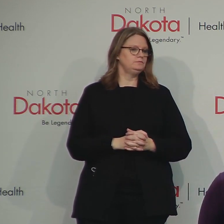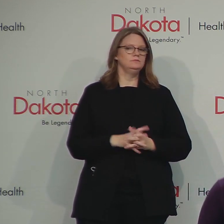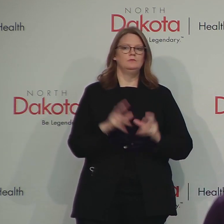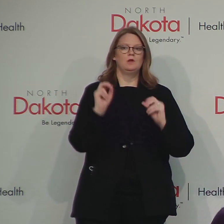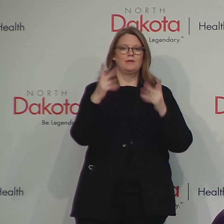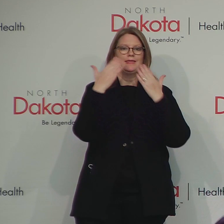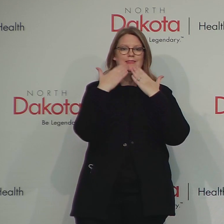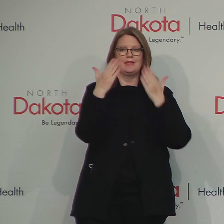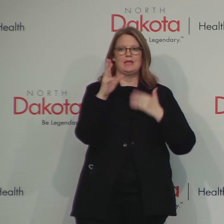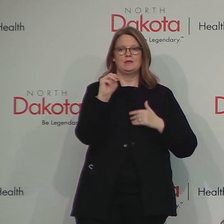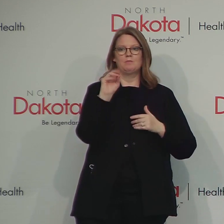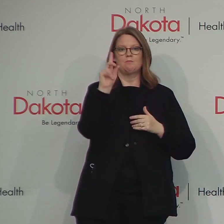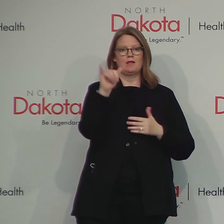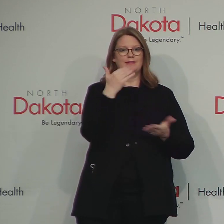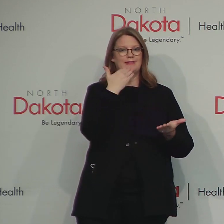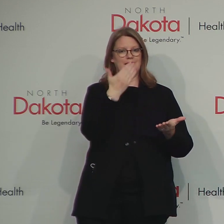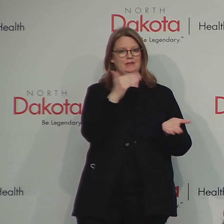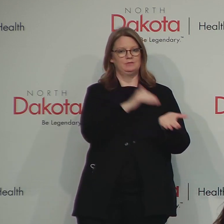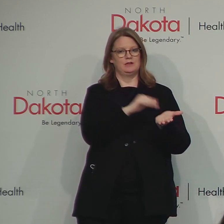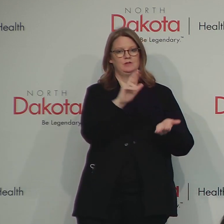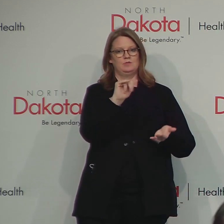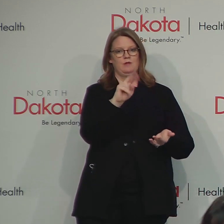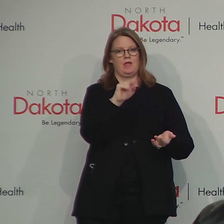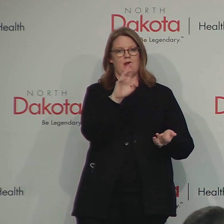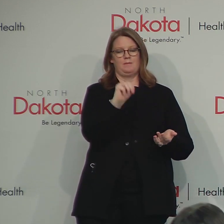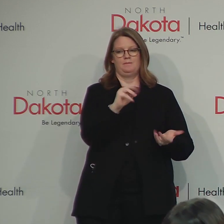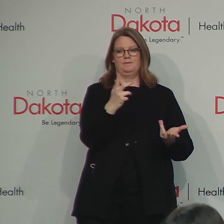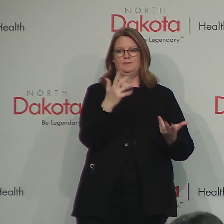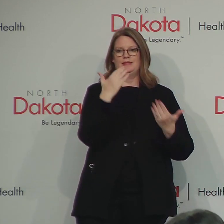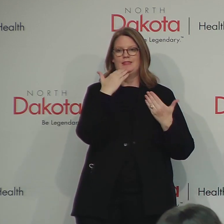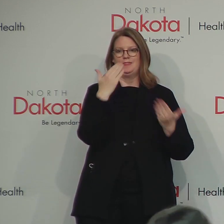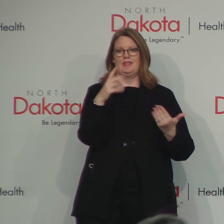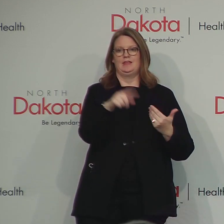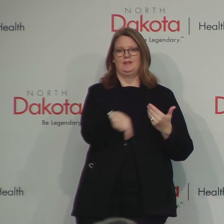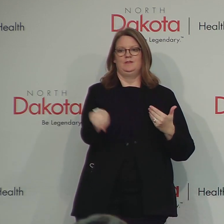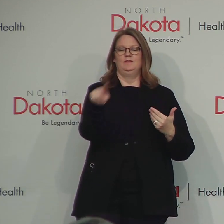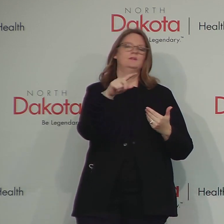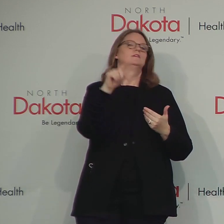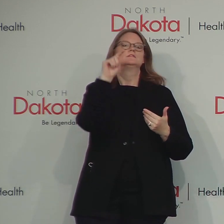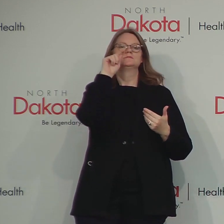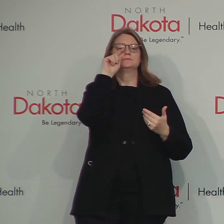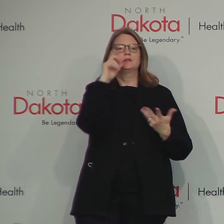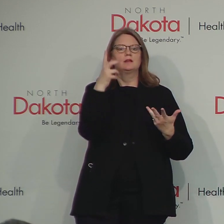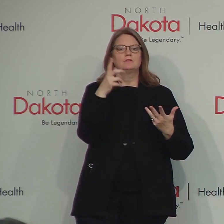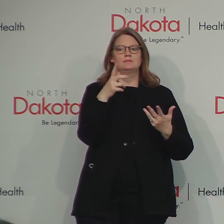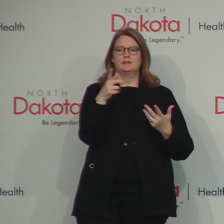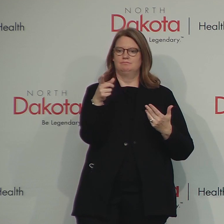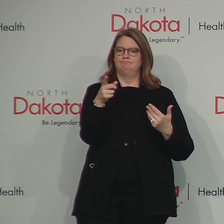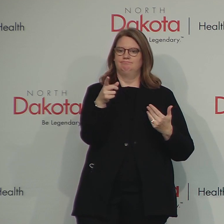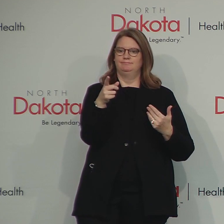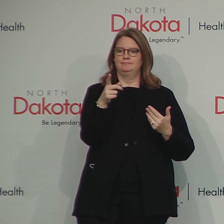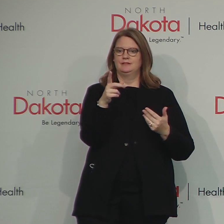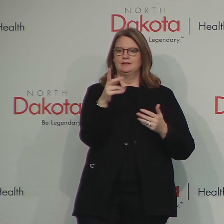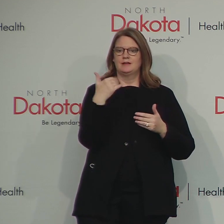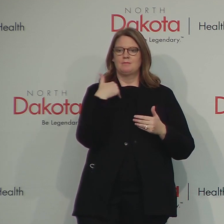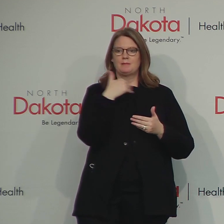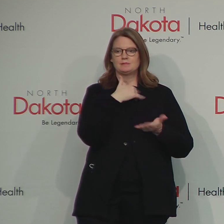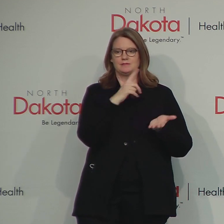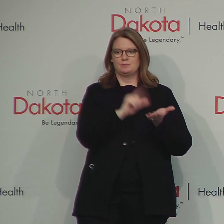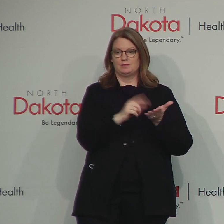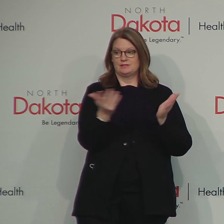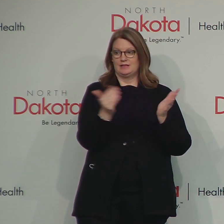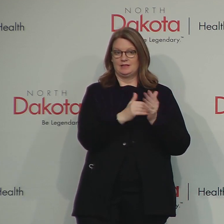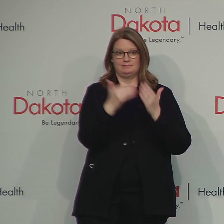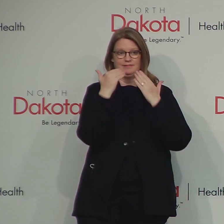Okay, thank you, Molly. Thank you, Dr. Ranum, and thank you all of the loyal members of the press who are here once again. Thank